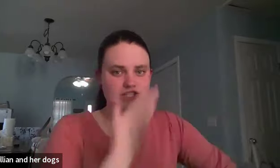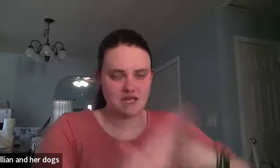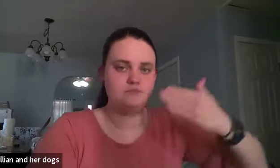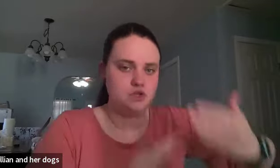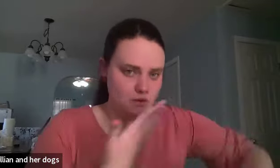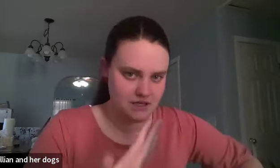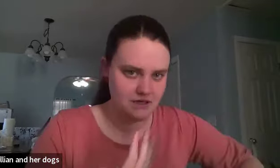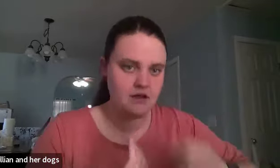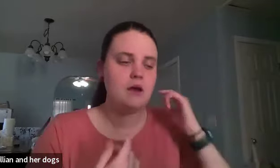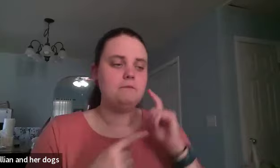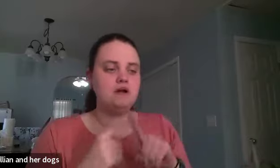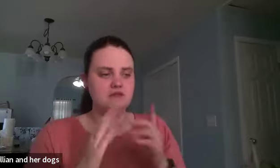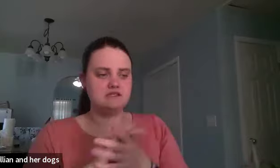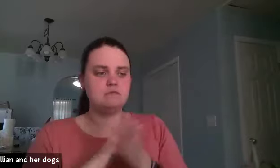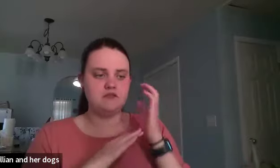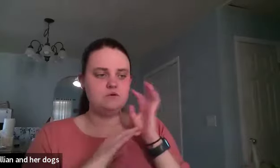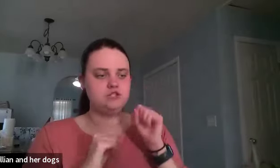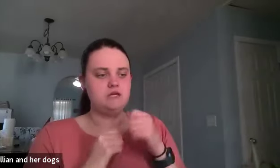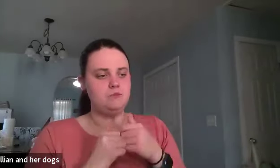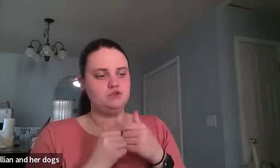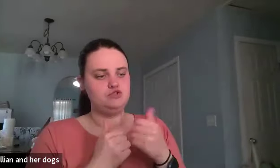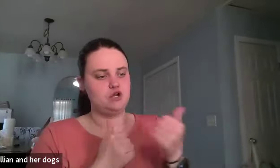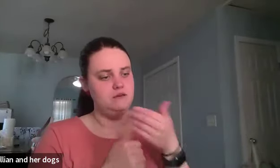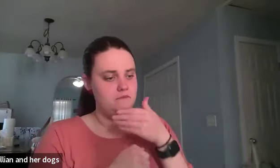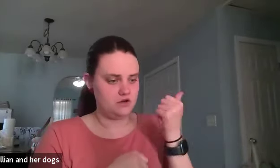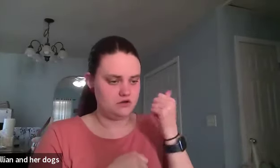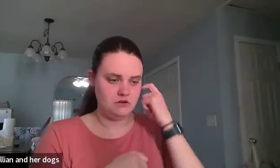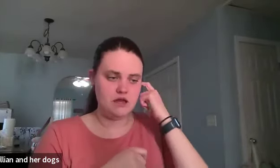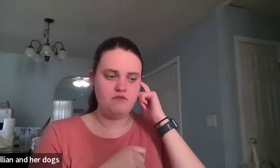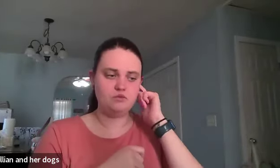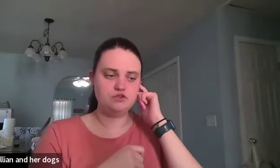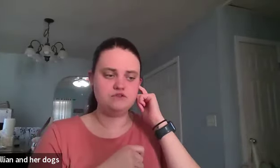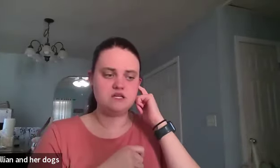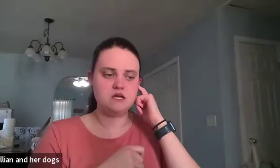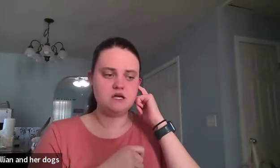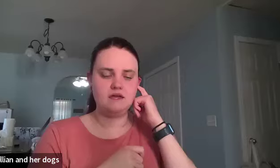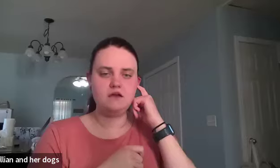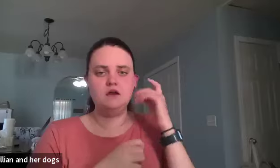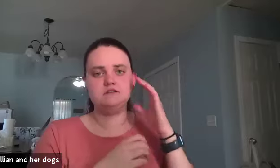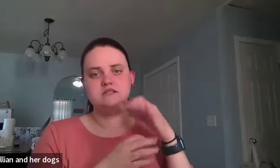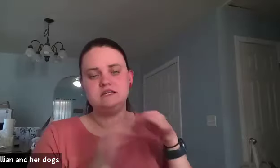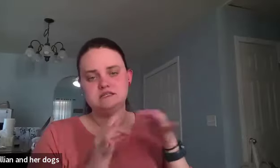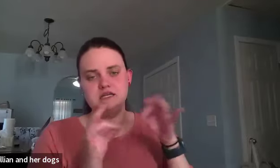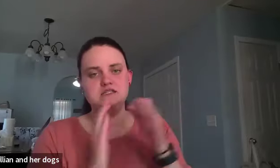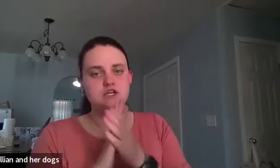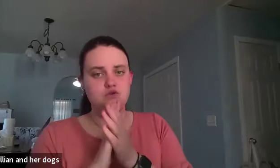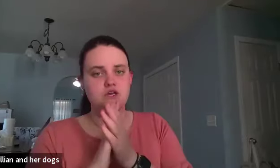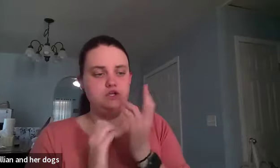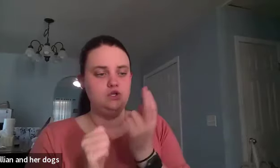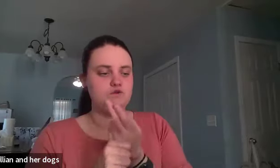of just kept going. But this time I think we should be able to chunk it better. And then we'll do some like sentences that you can